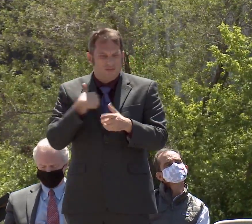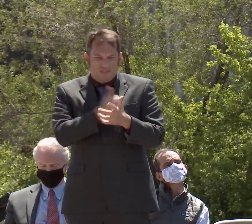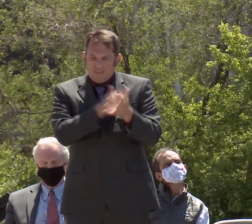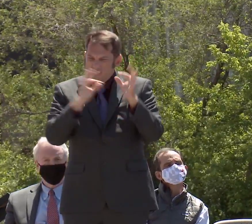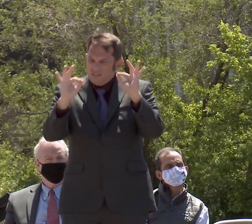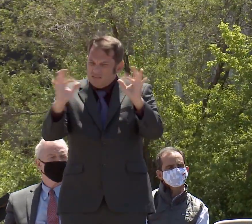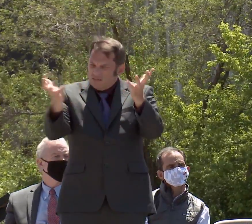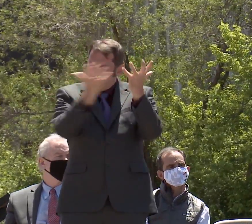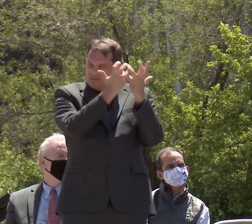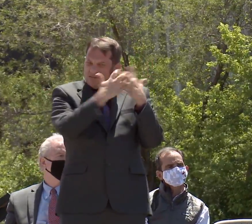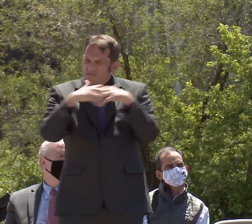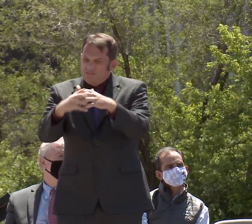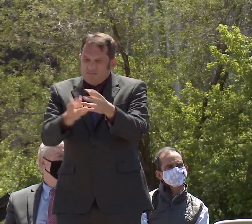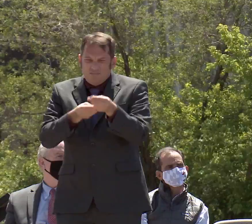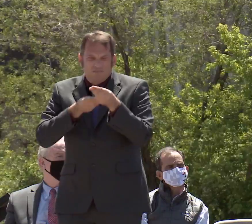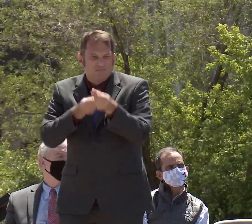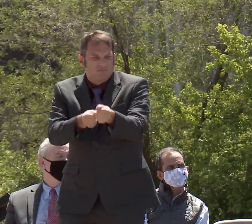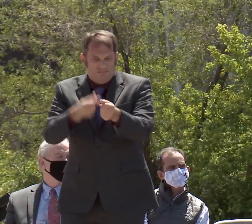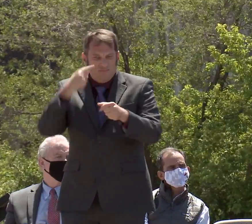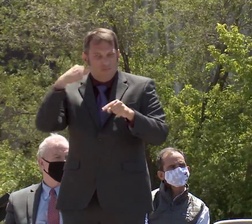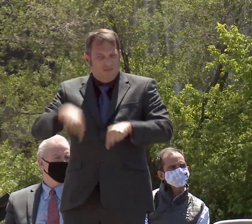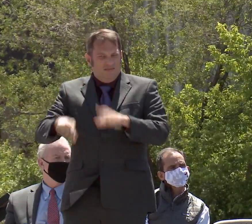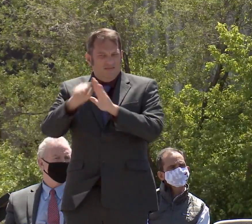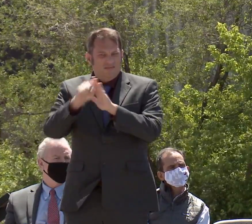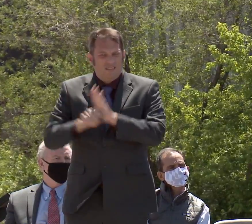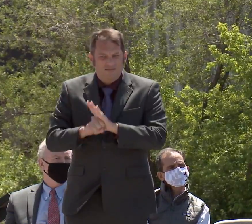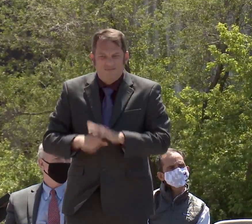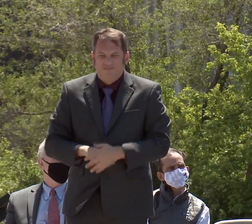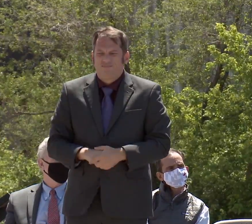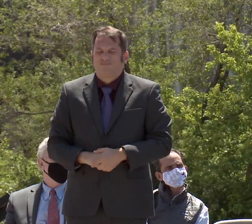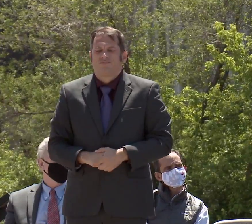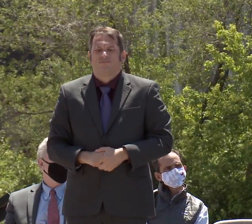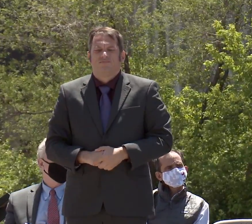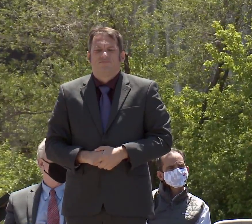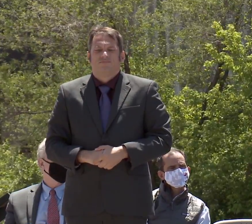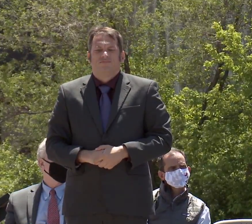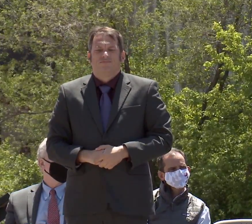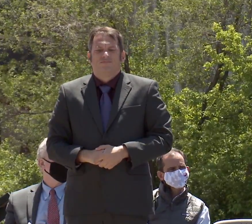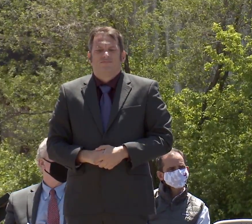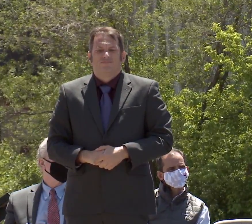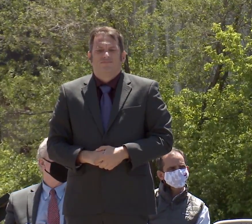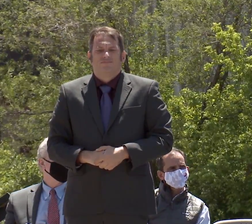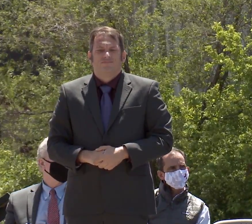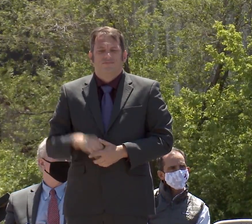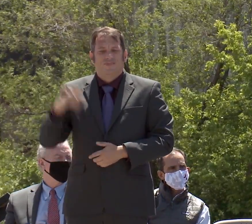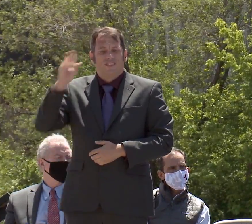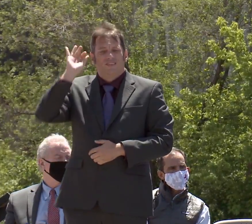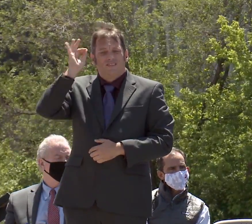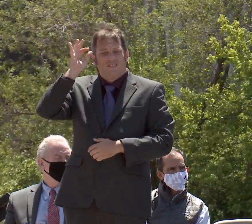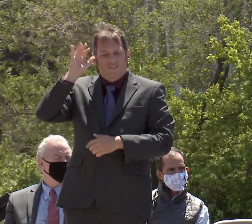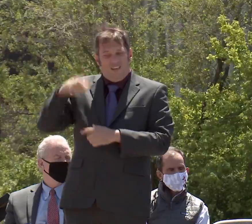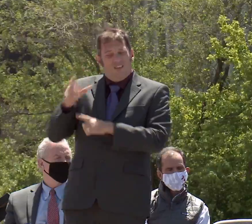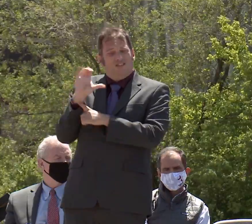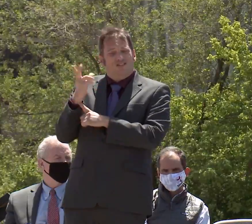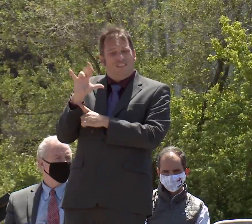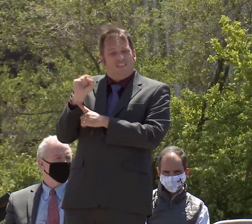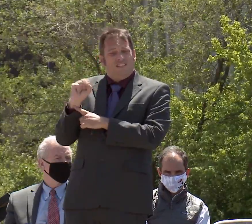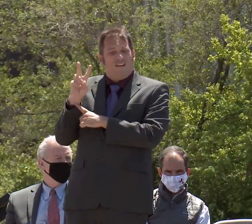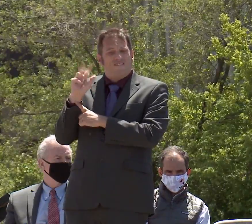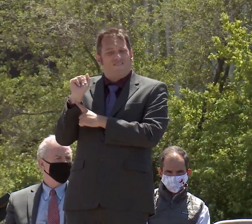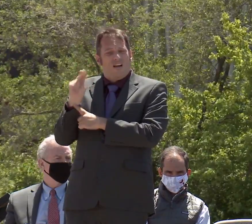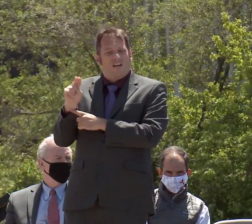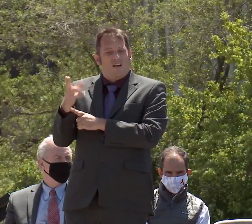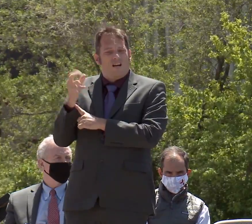with our federal delegation, Chris Van Hollen, who does an incredible job in the United States Senate on behalf of Team